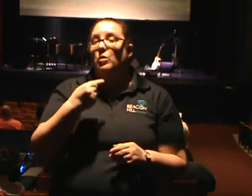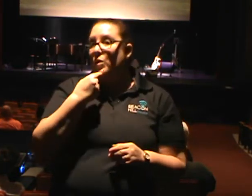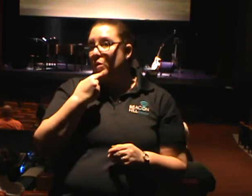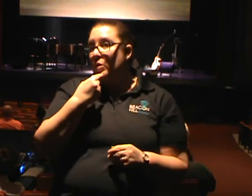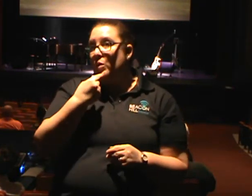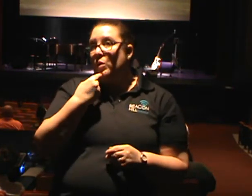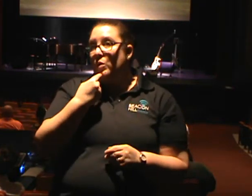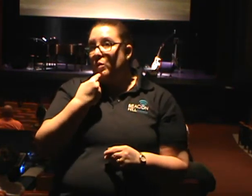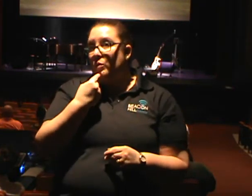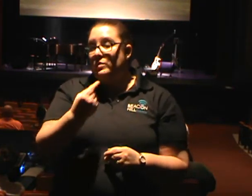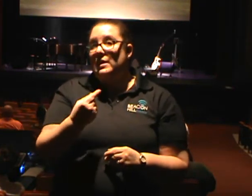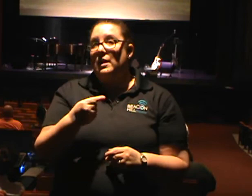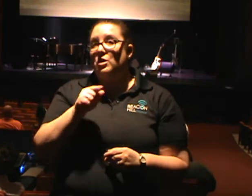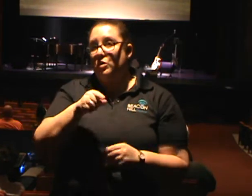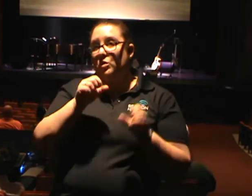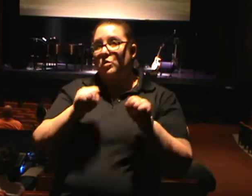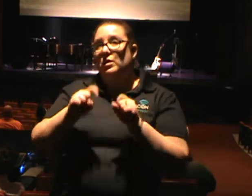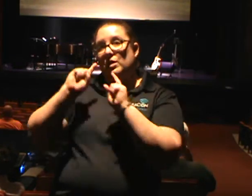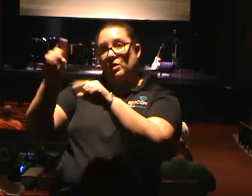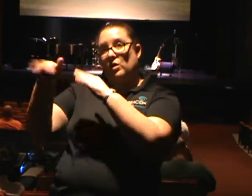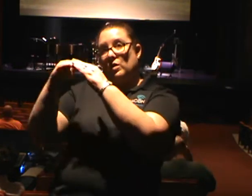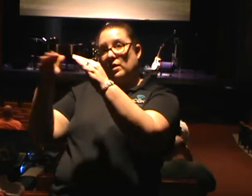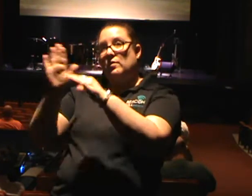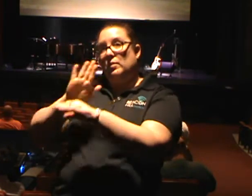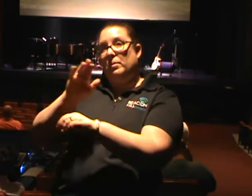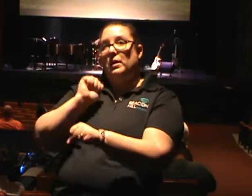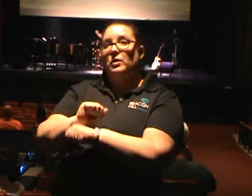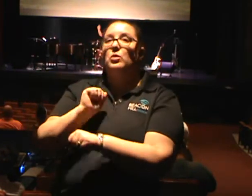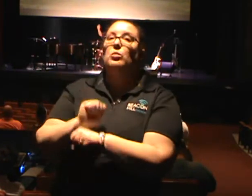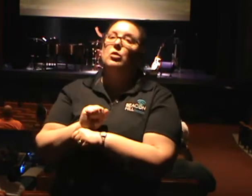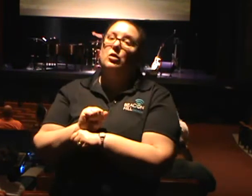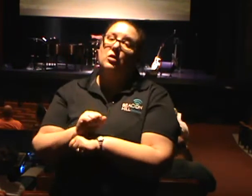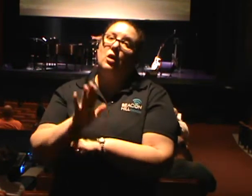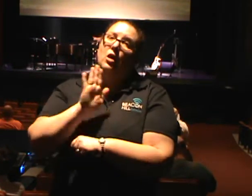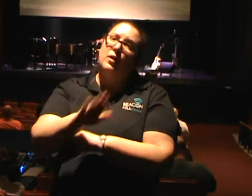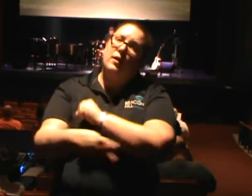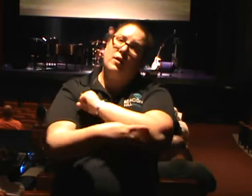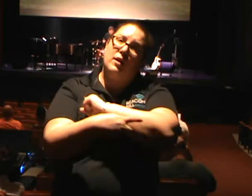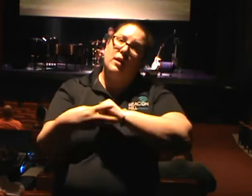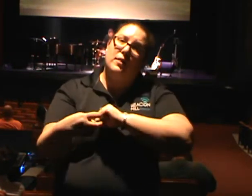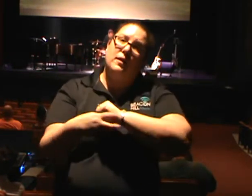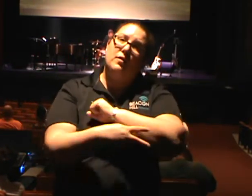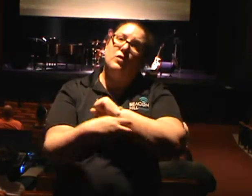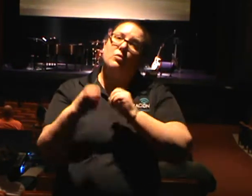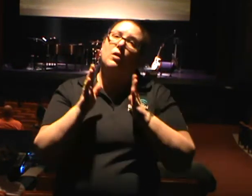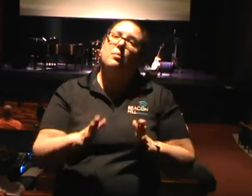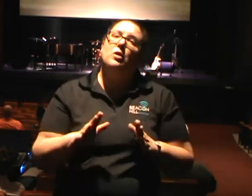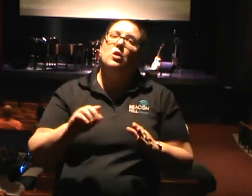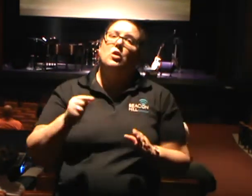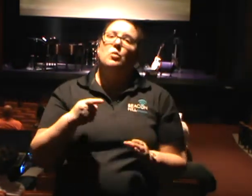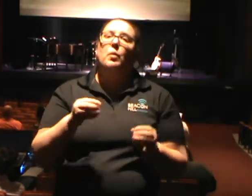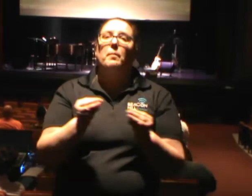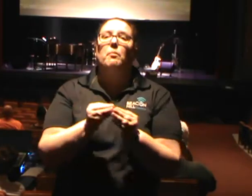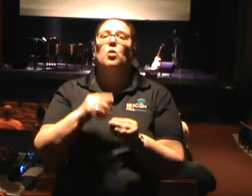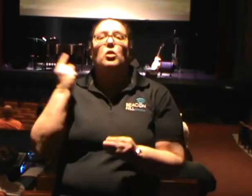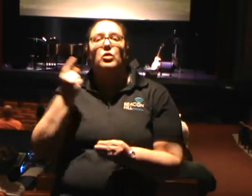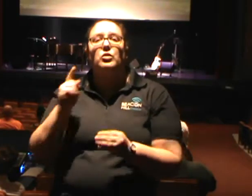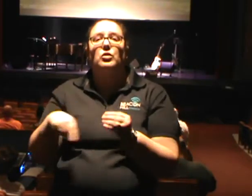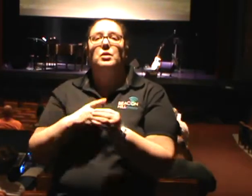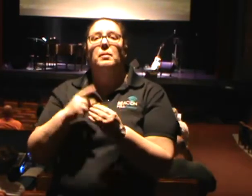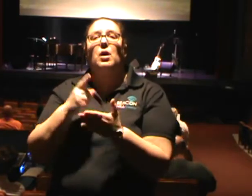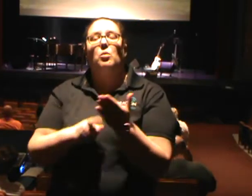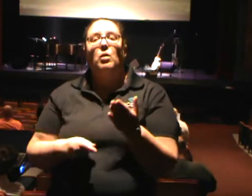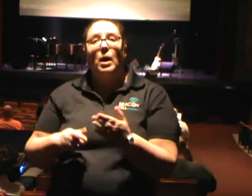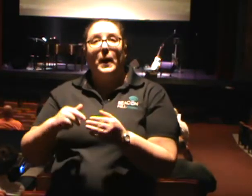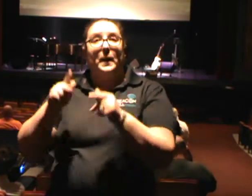you that you can get to heaven by your works, they are a thief and they are a robber. The ones who is more concerned about what people